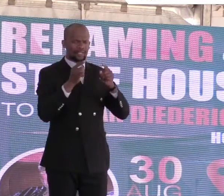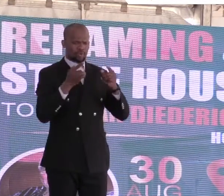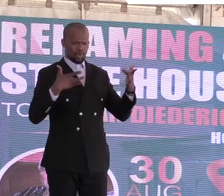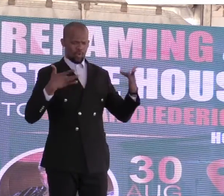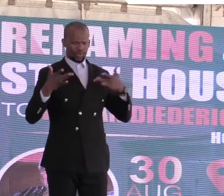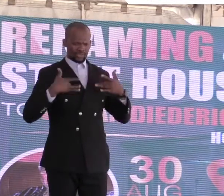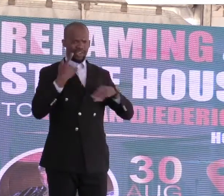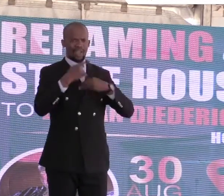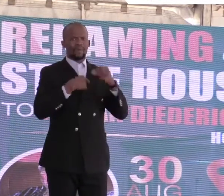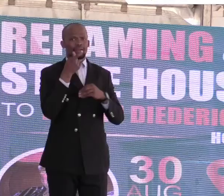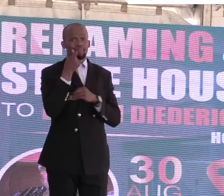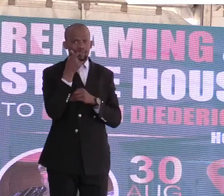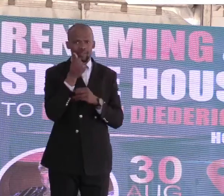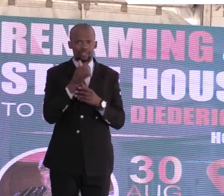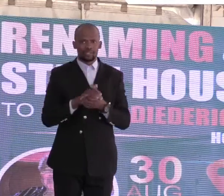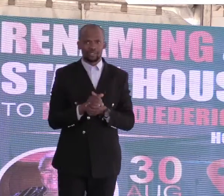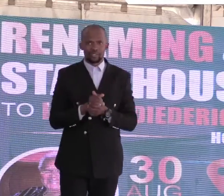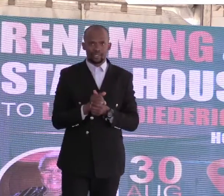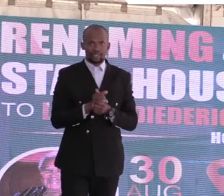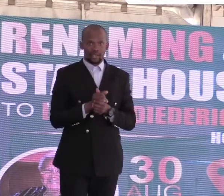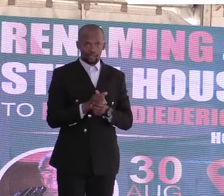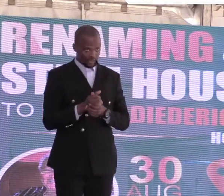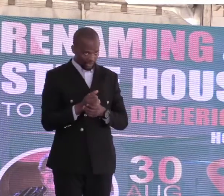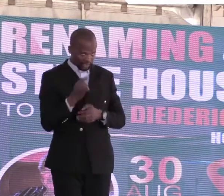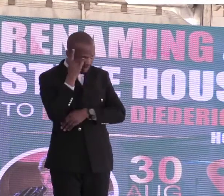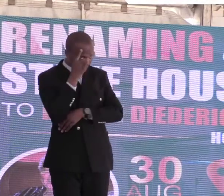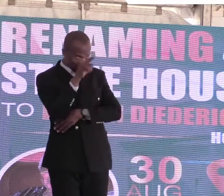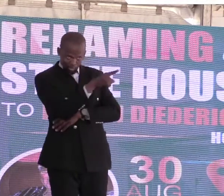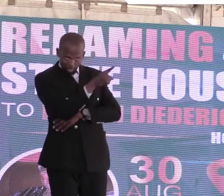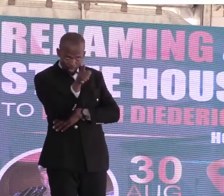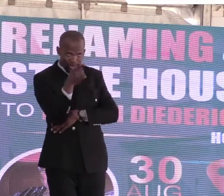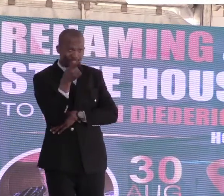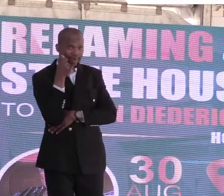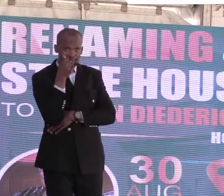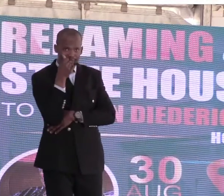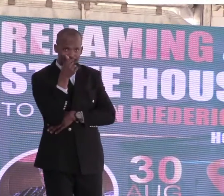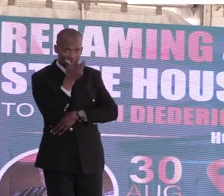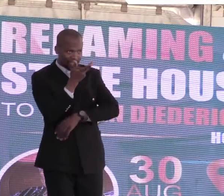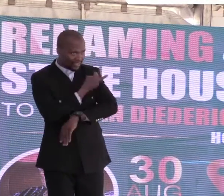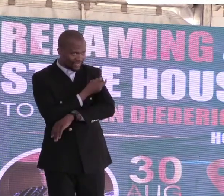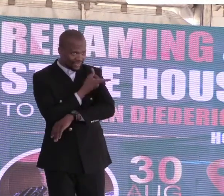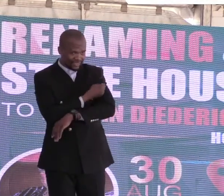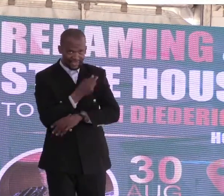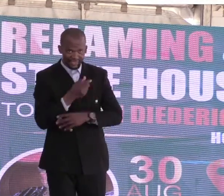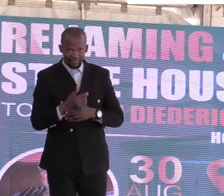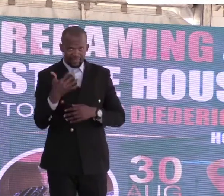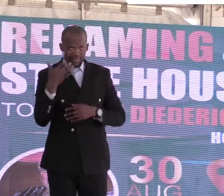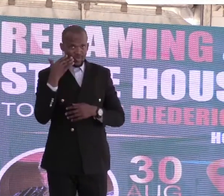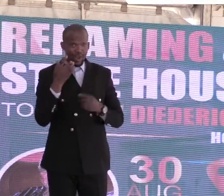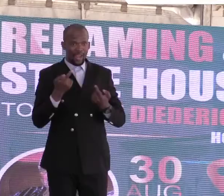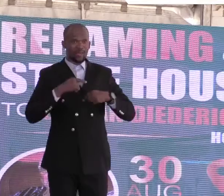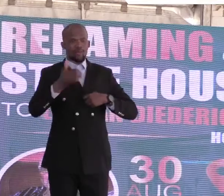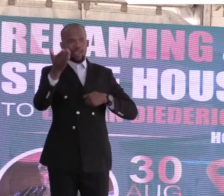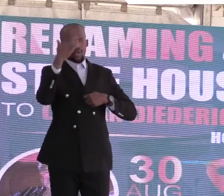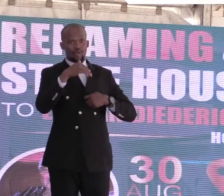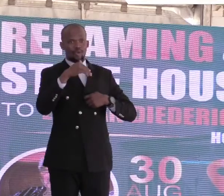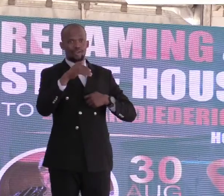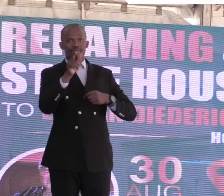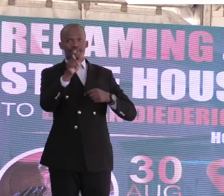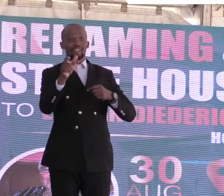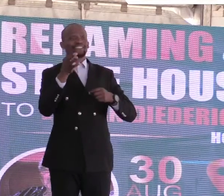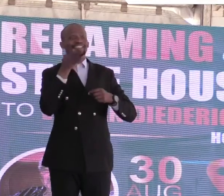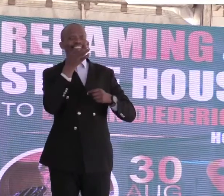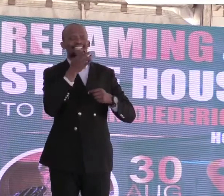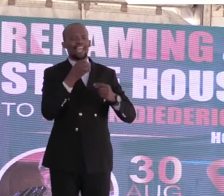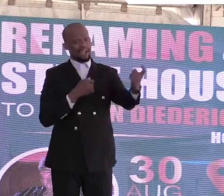men. I wonder, Ongela Madoda Lapana are vaccinating. In the pharmacy, we busy program, Kamamulere, and said, I'm going to